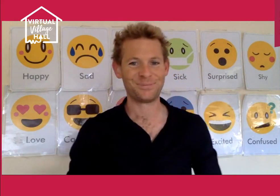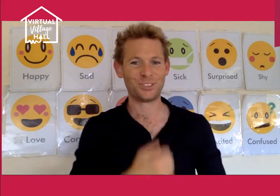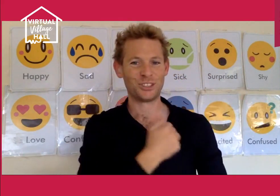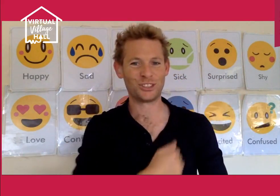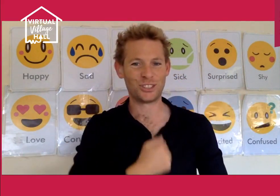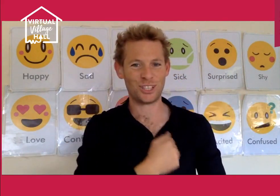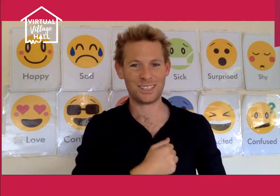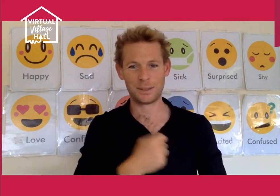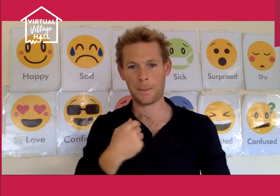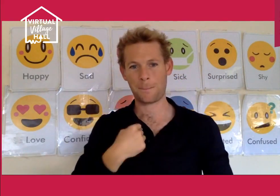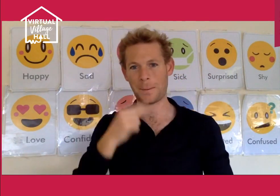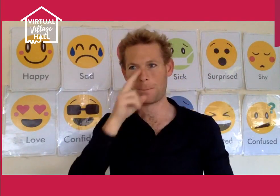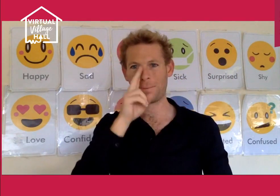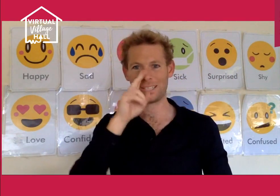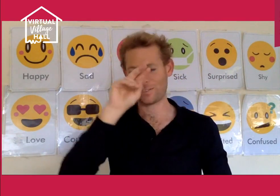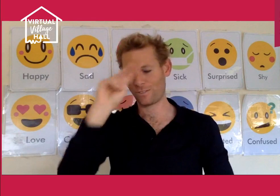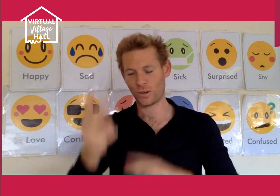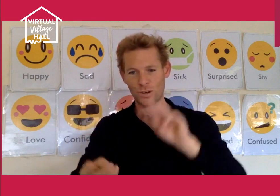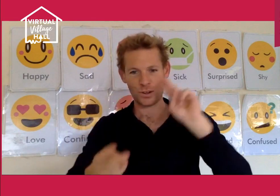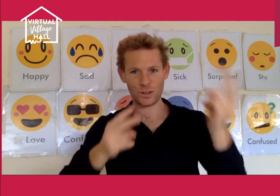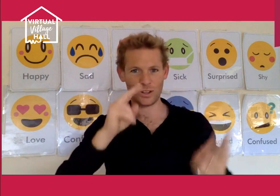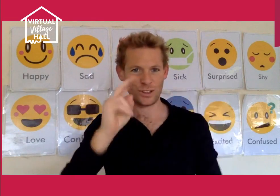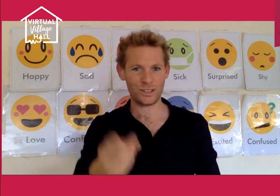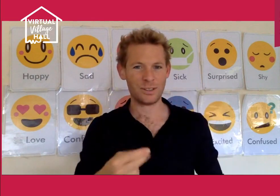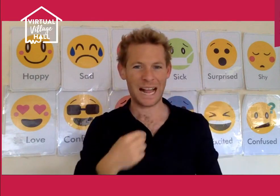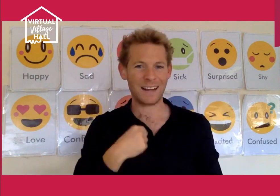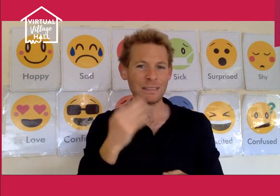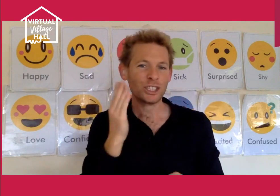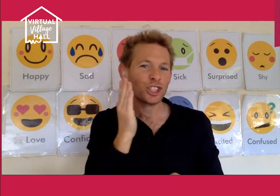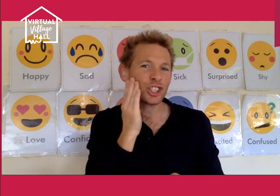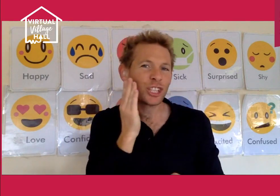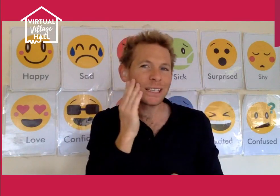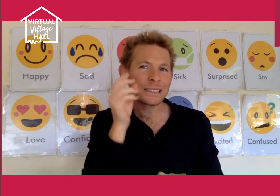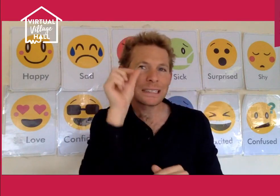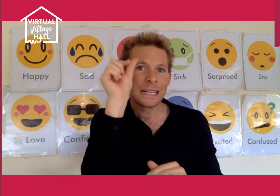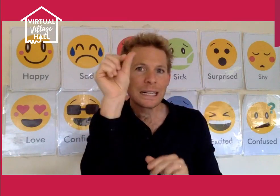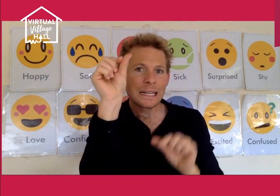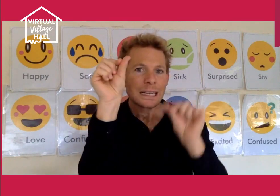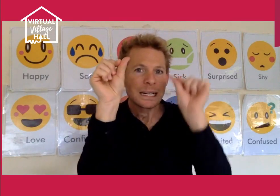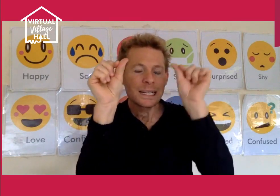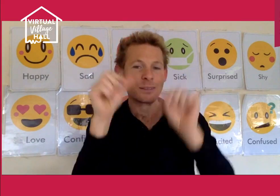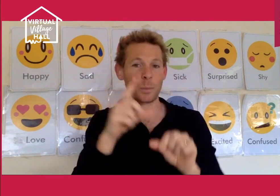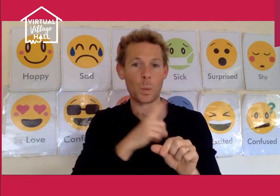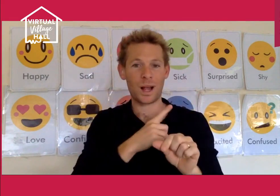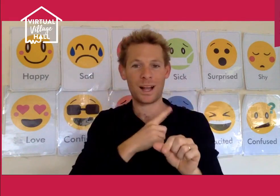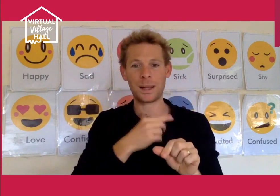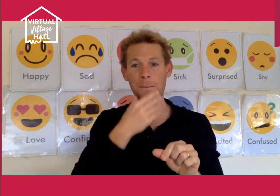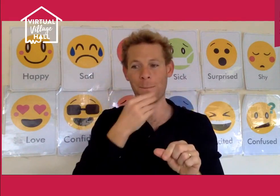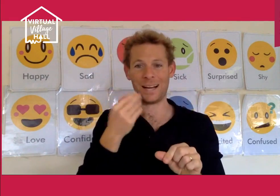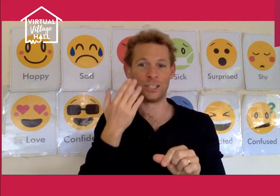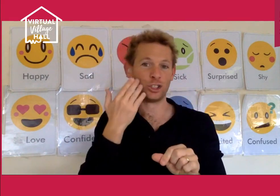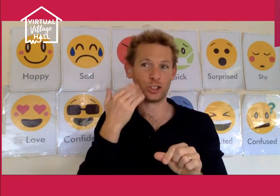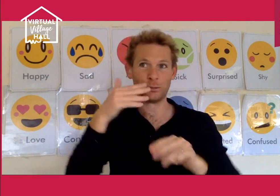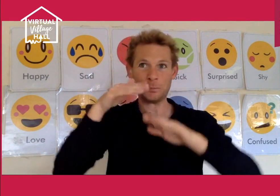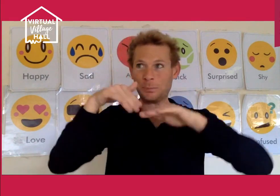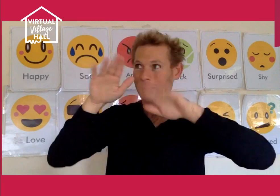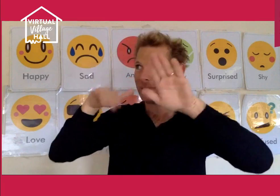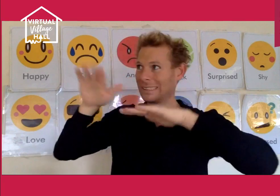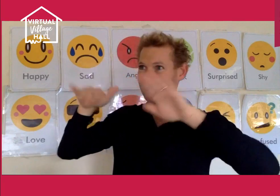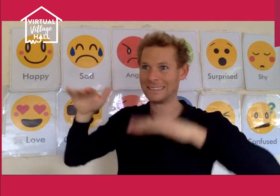Brilliant. Sorry, my pictures have been falling off. I've been gently tacking them up because